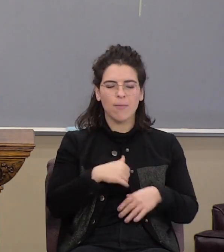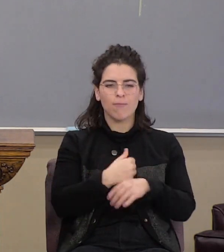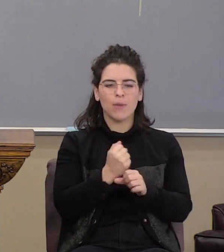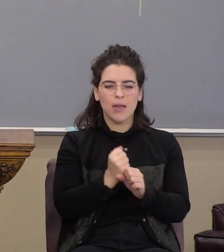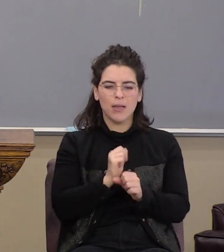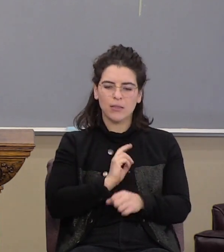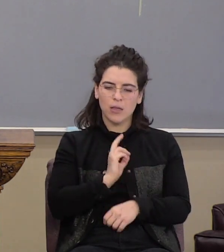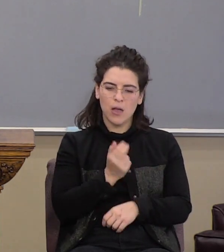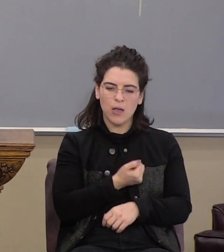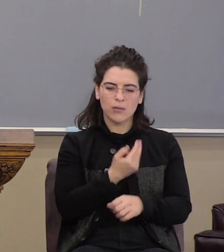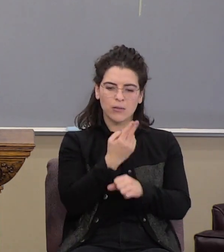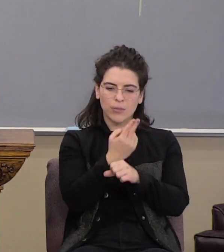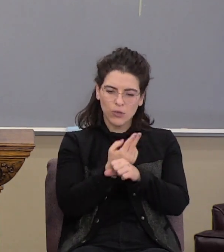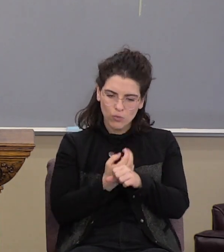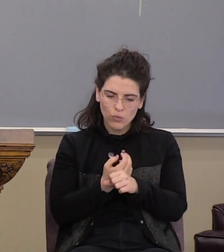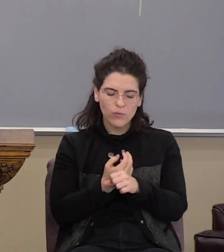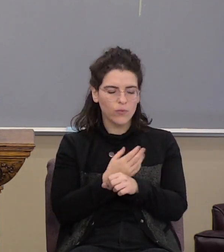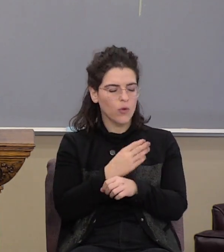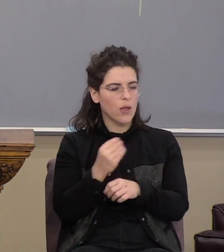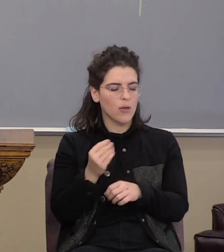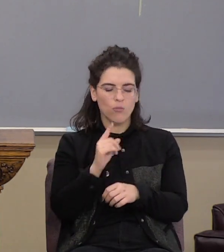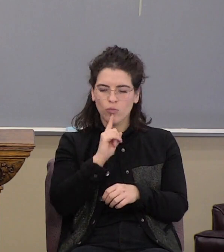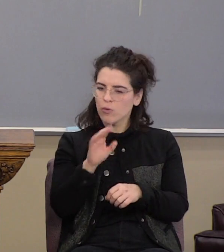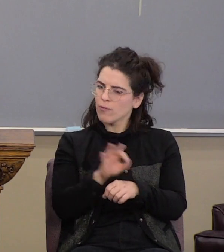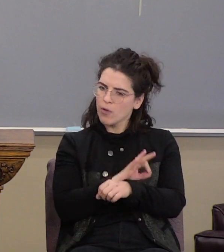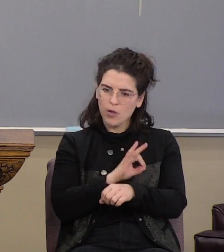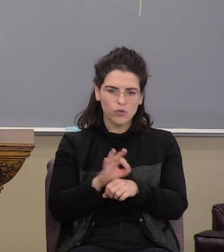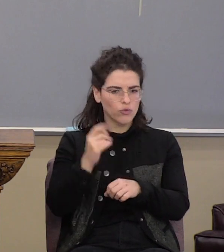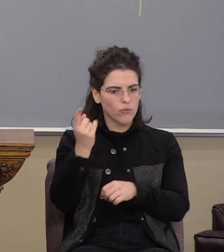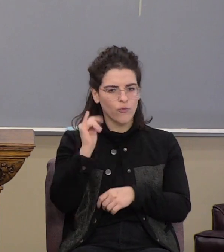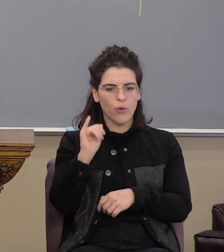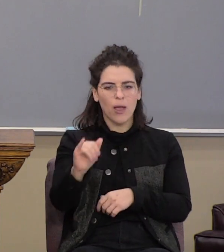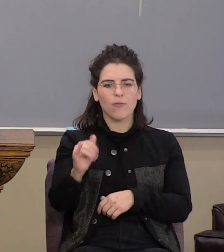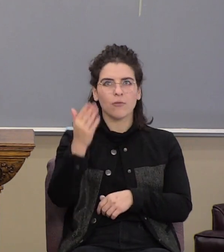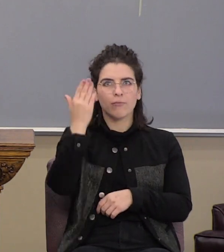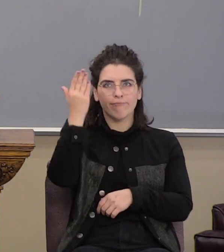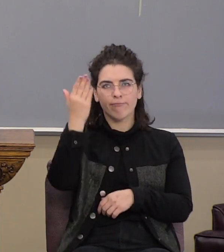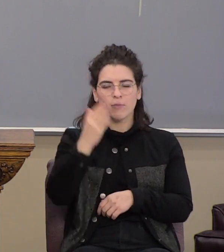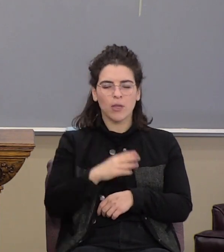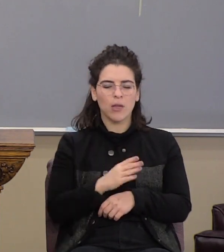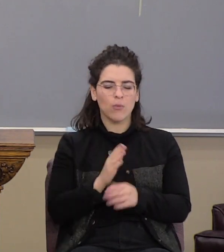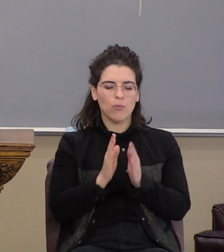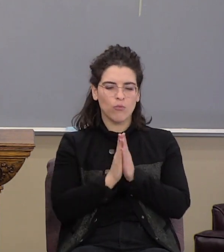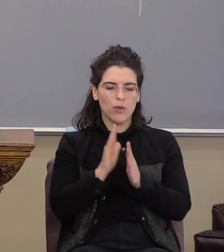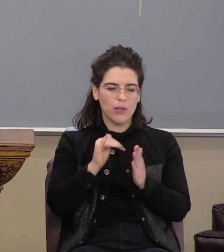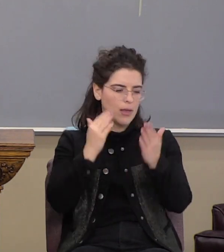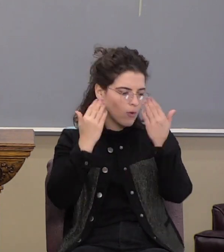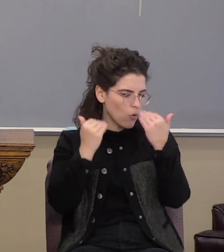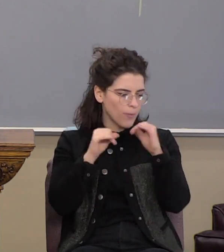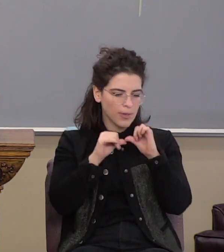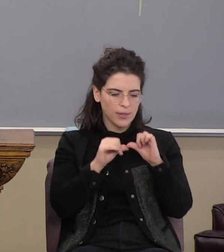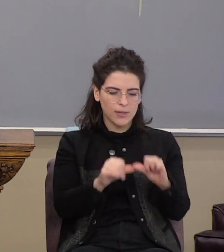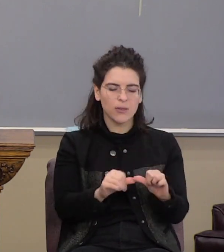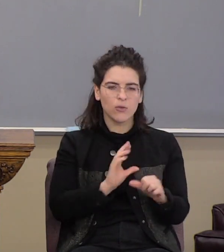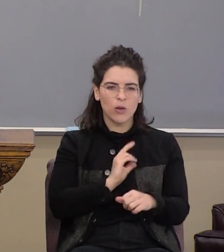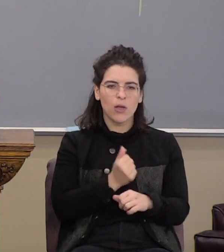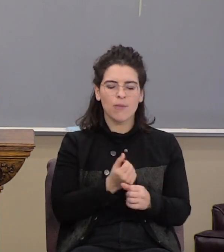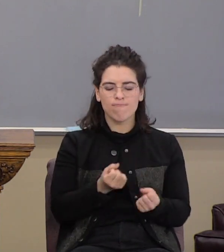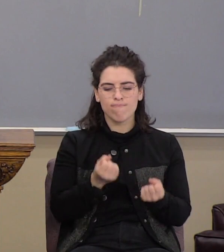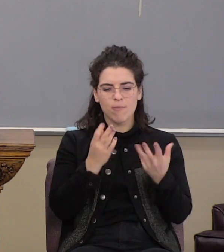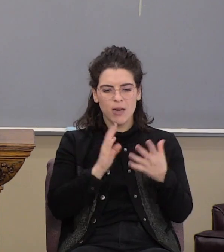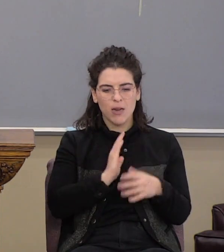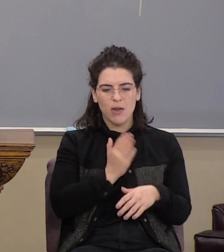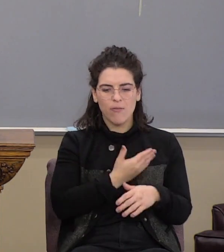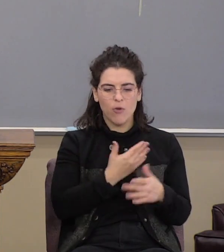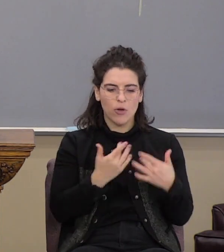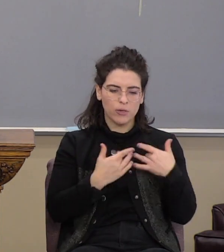and functional out there for all of eternity. We pray that that hope would sustain us, as we know many of our dear brothers and